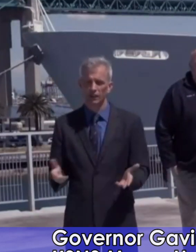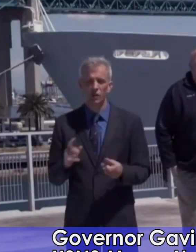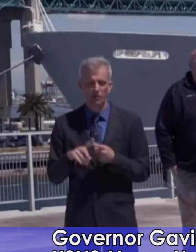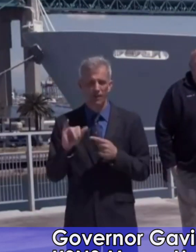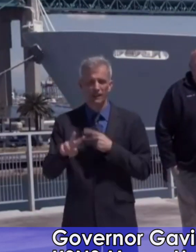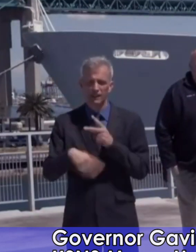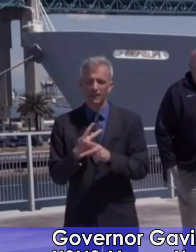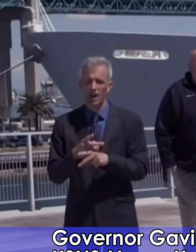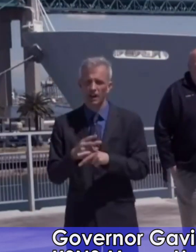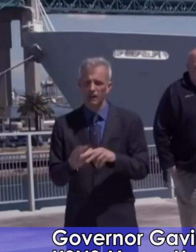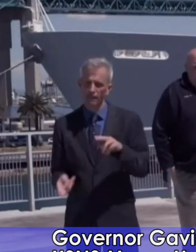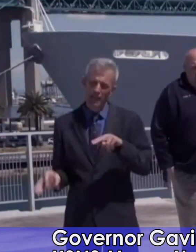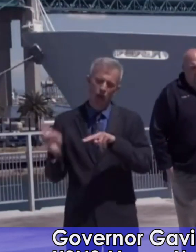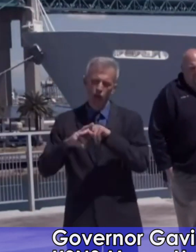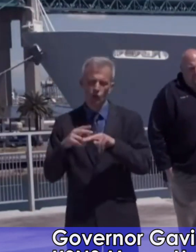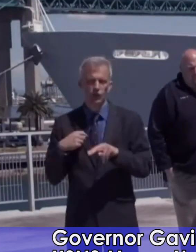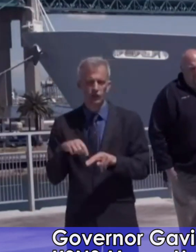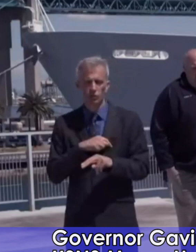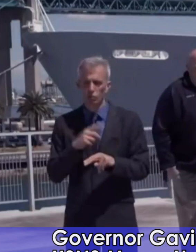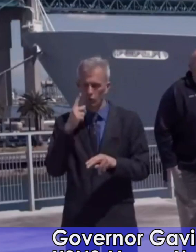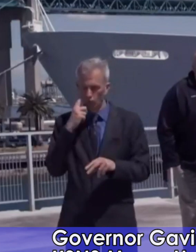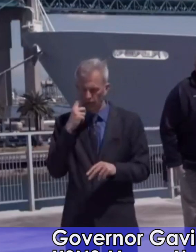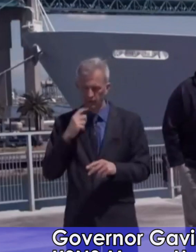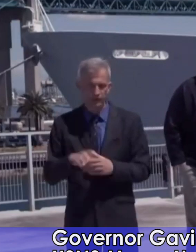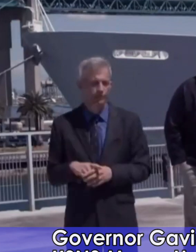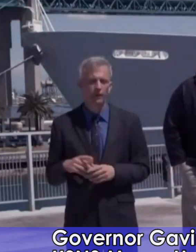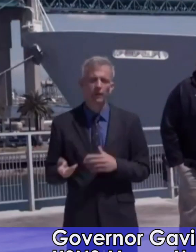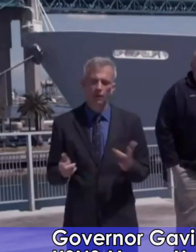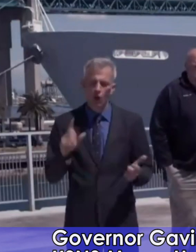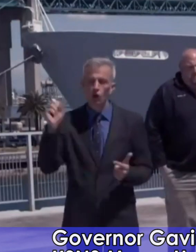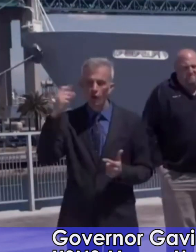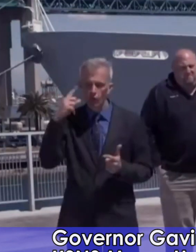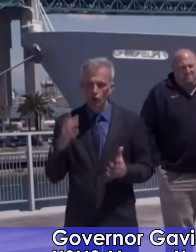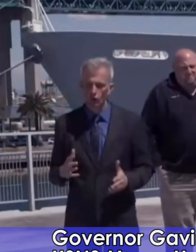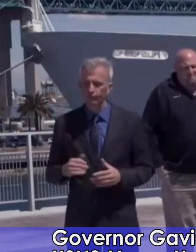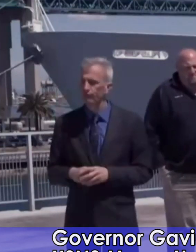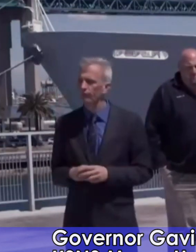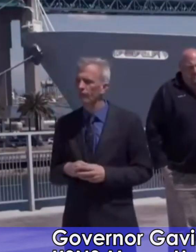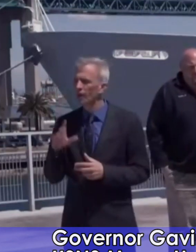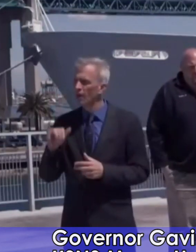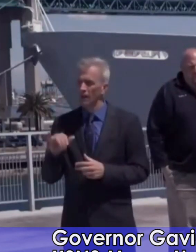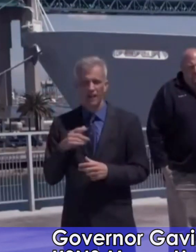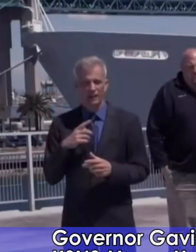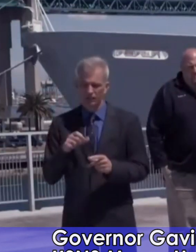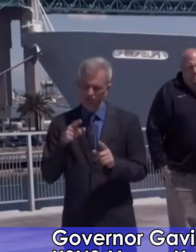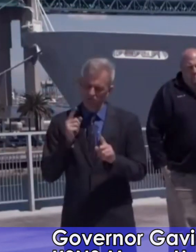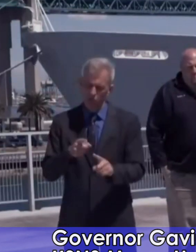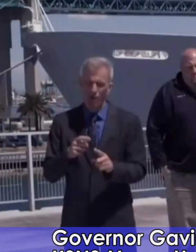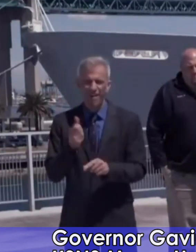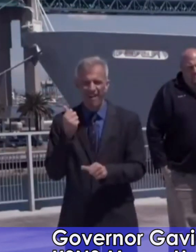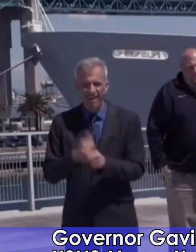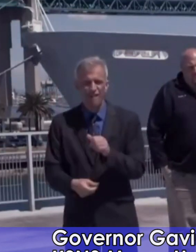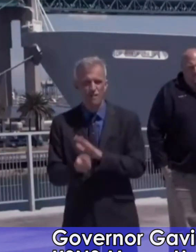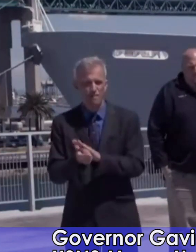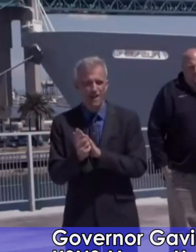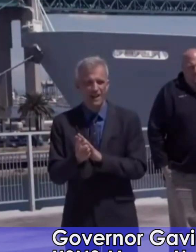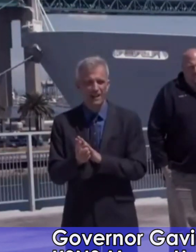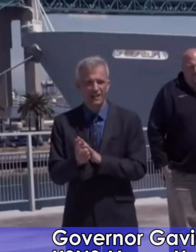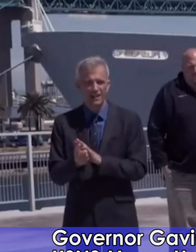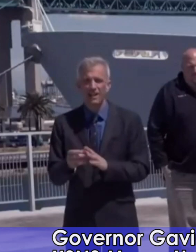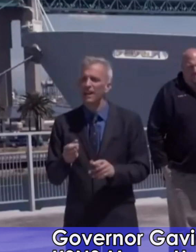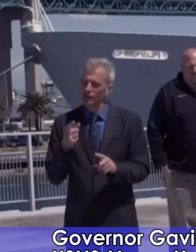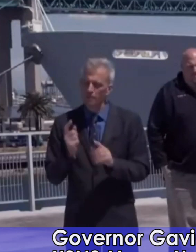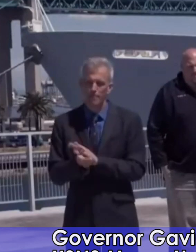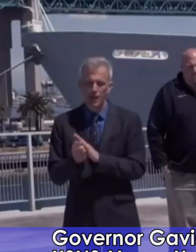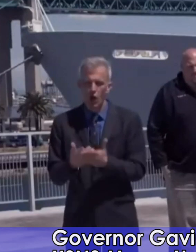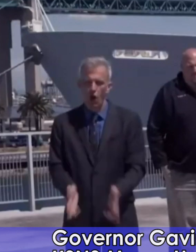County. And it just reinforces the point. Every minute is a minute lost unless we take advantage of the minute. Every